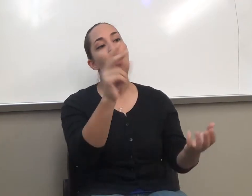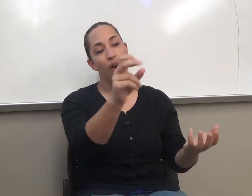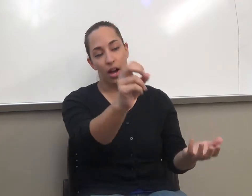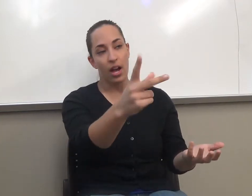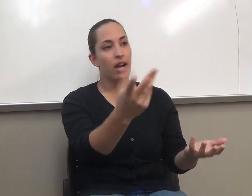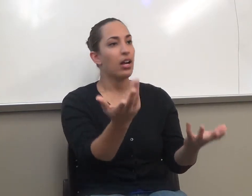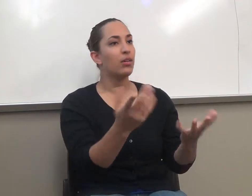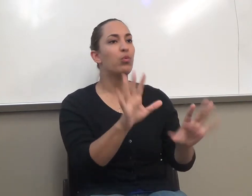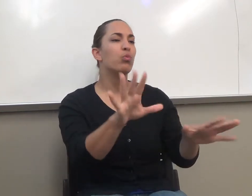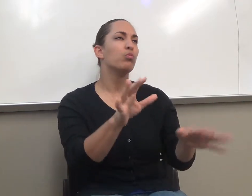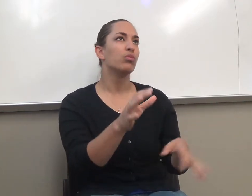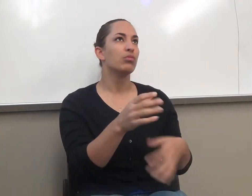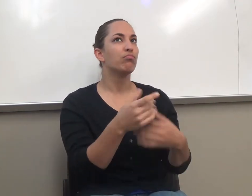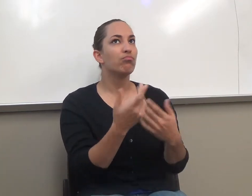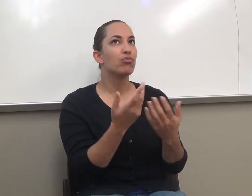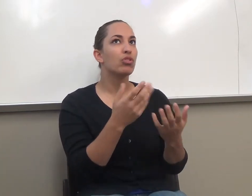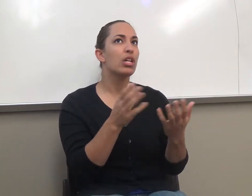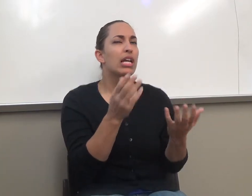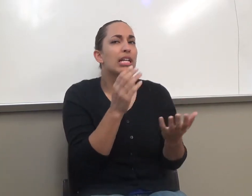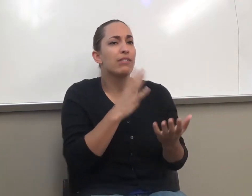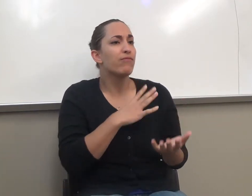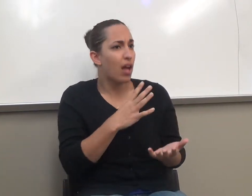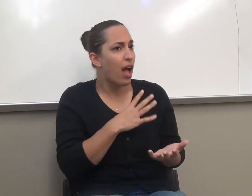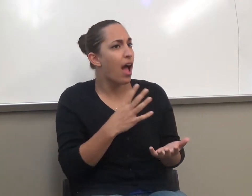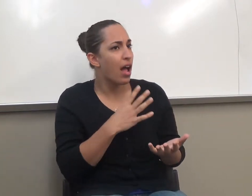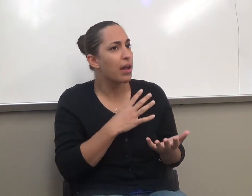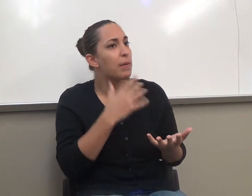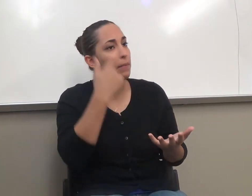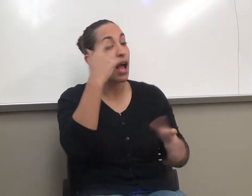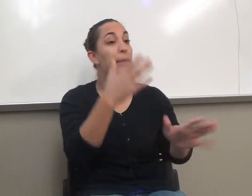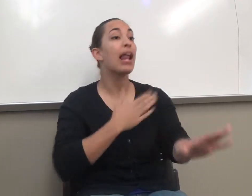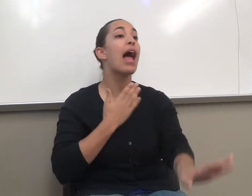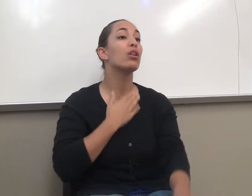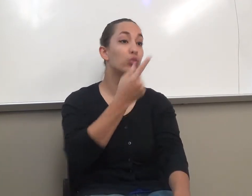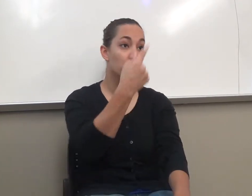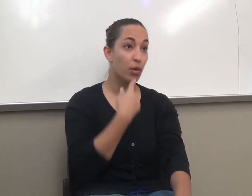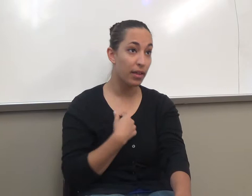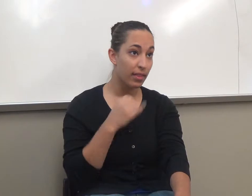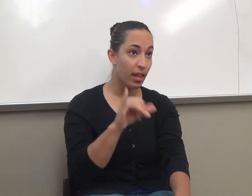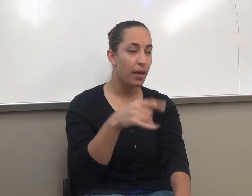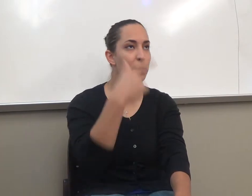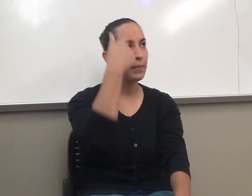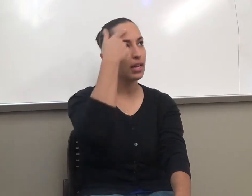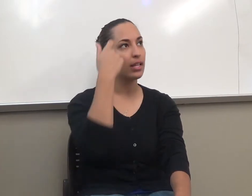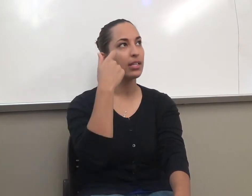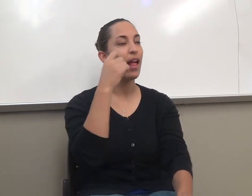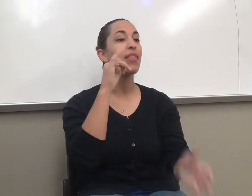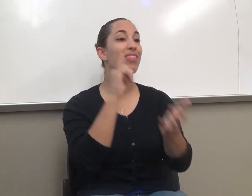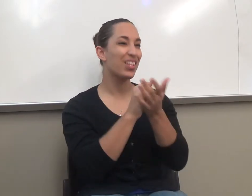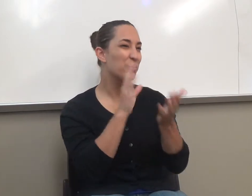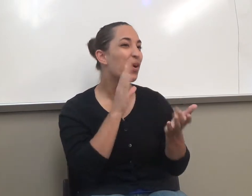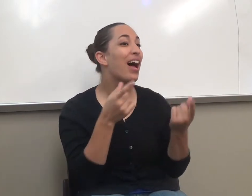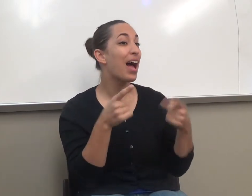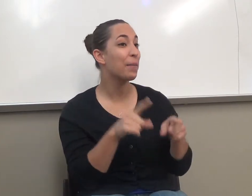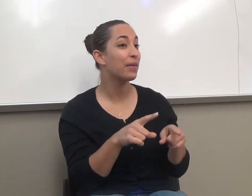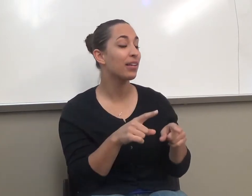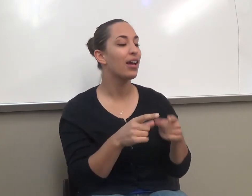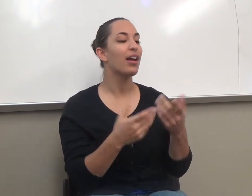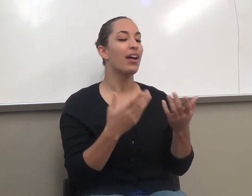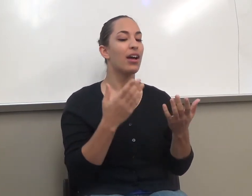not good, but good because, I'm glad you said that, because that's what's going to happen. One person is going to tell you one thing and the